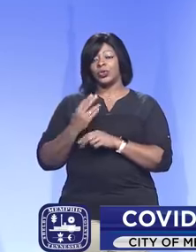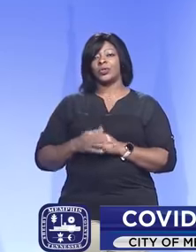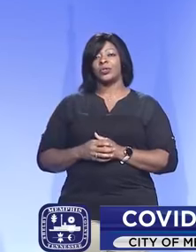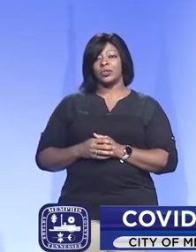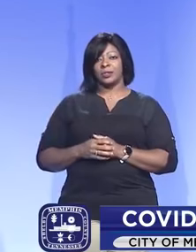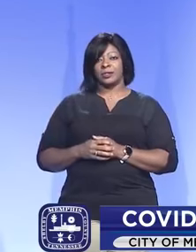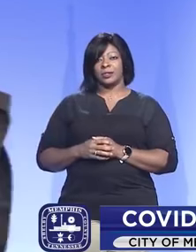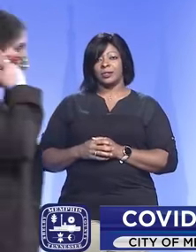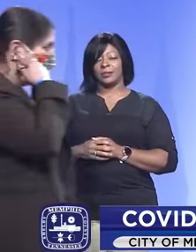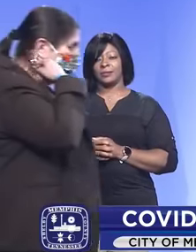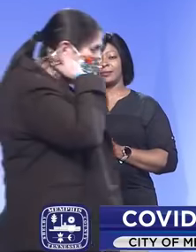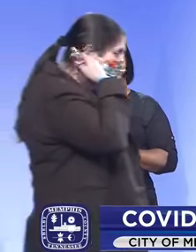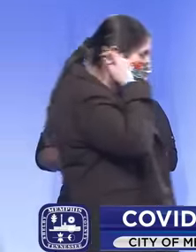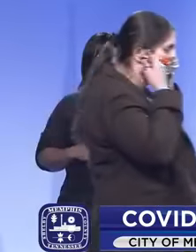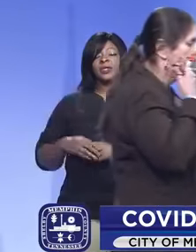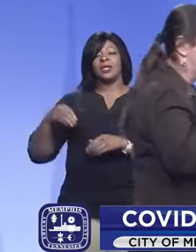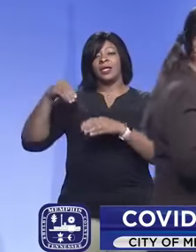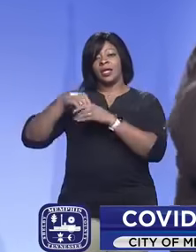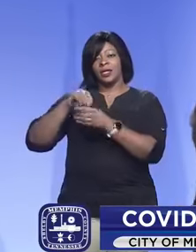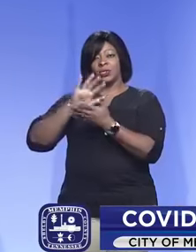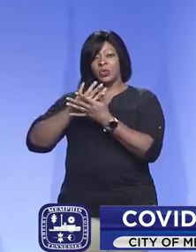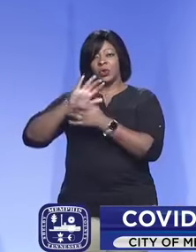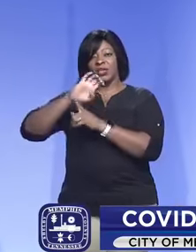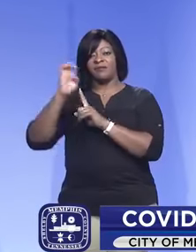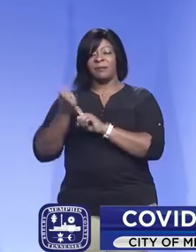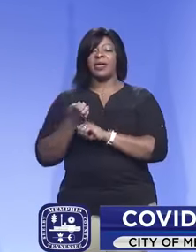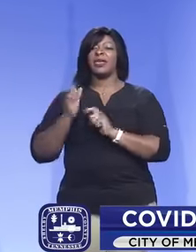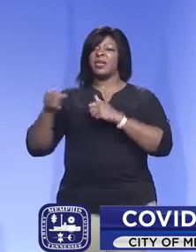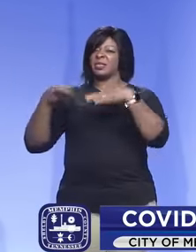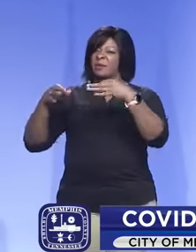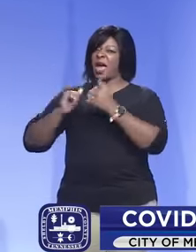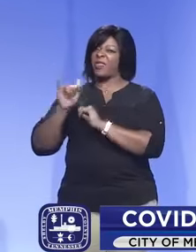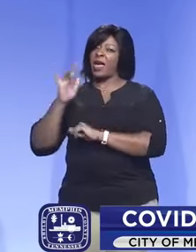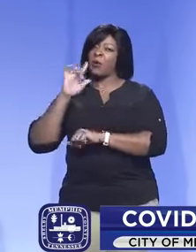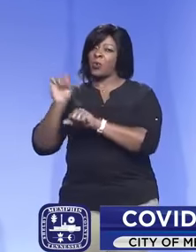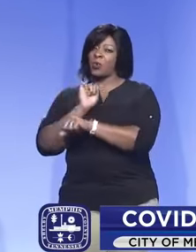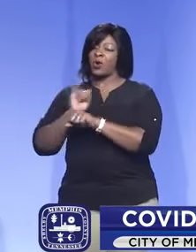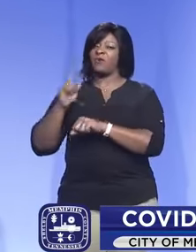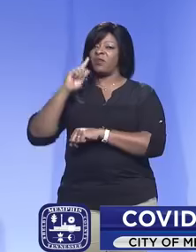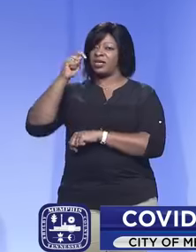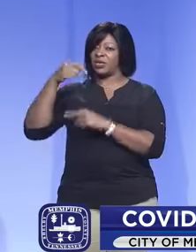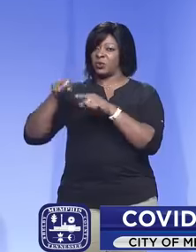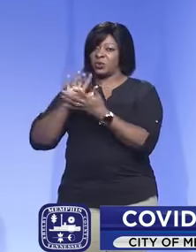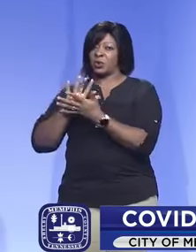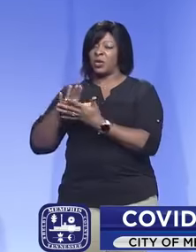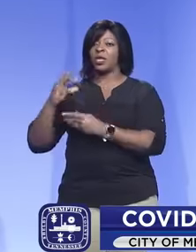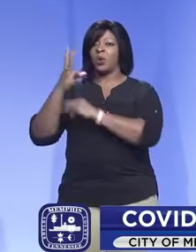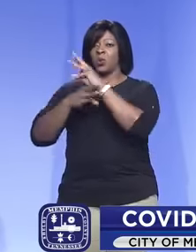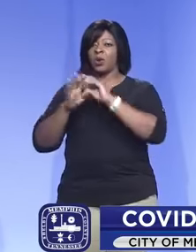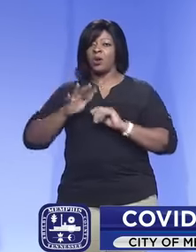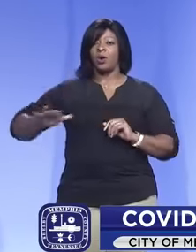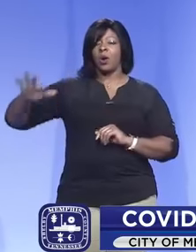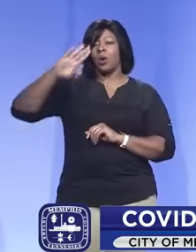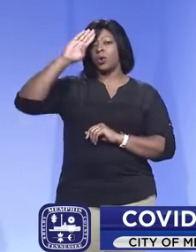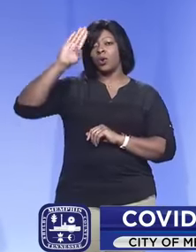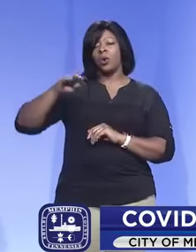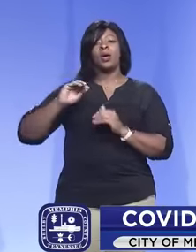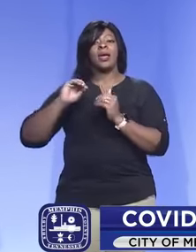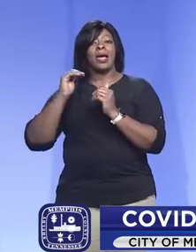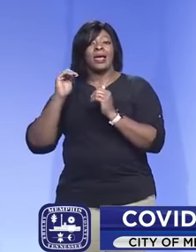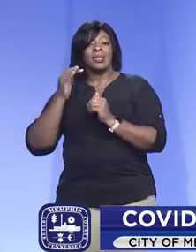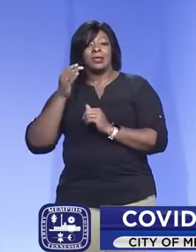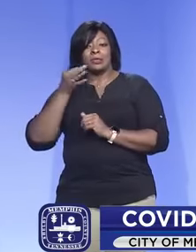the school setting. I was wondering if you could kind of explain how that would work. And I know that, you know, more will be known once we have an idea of how